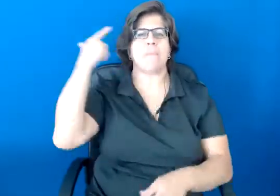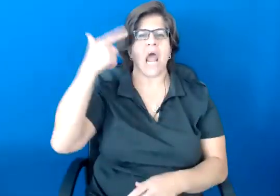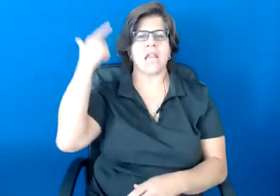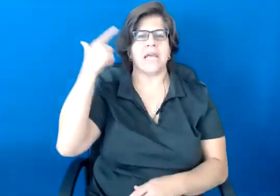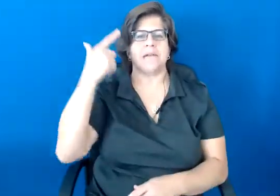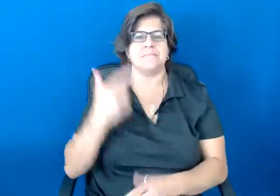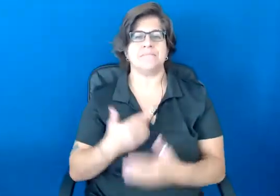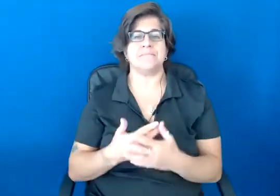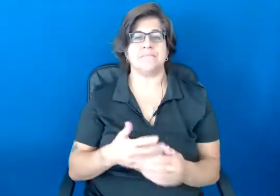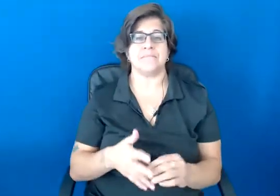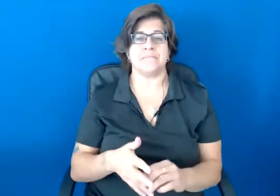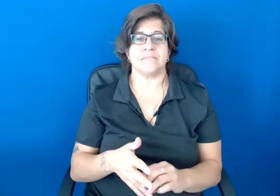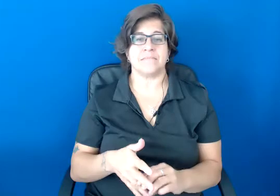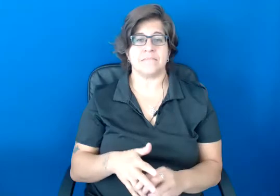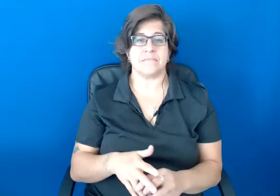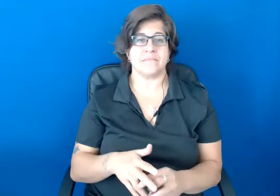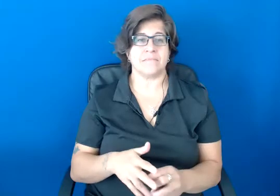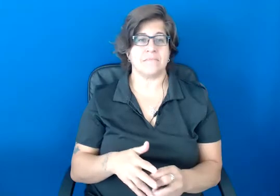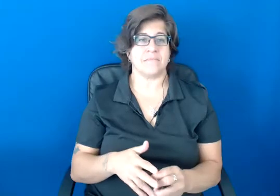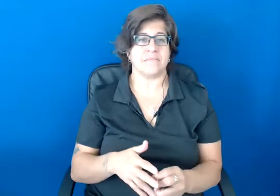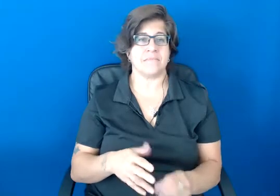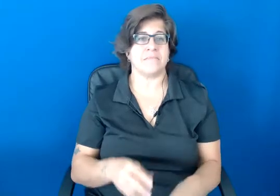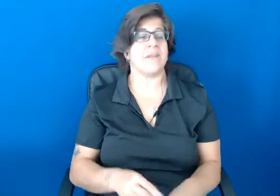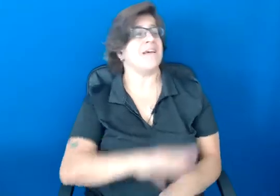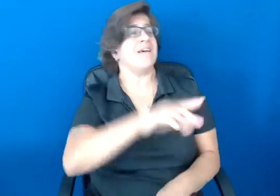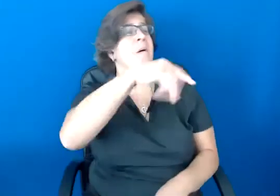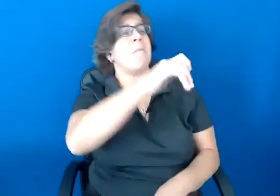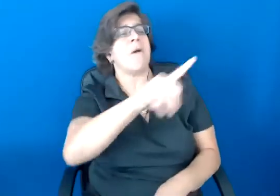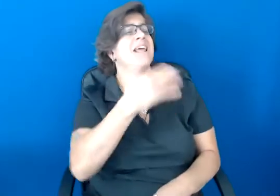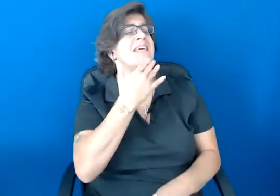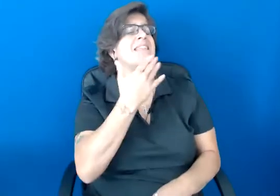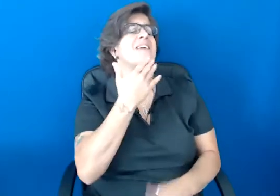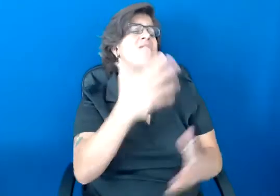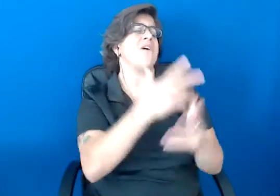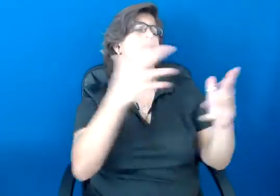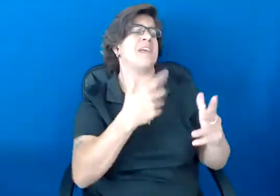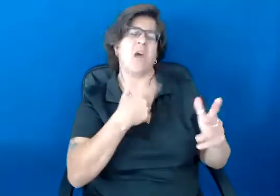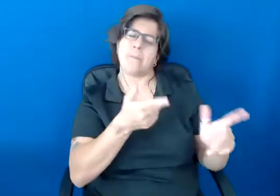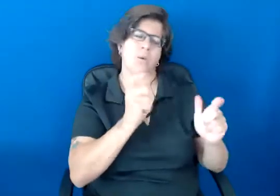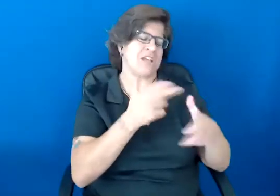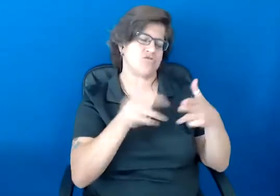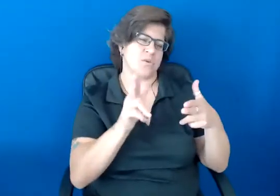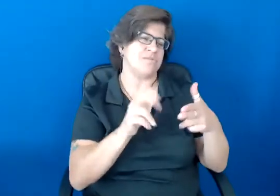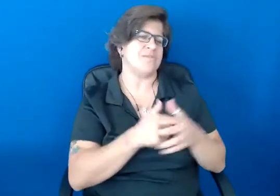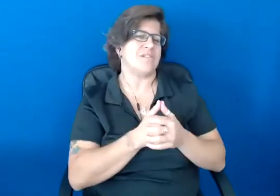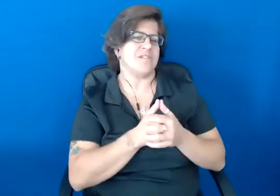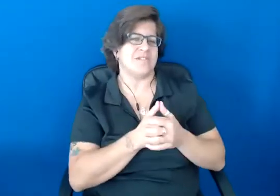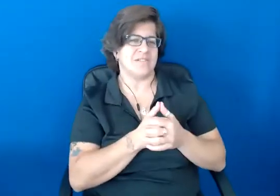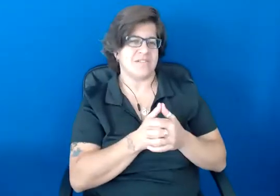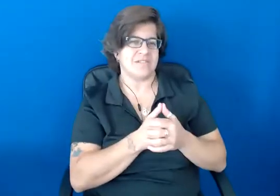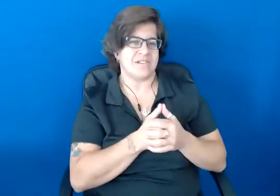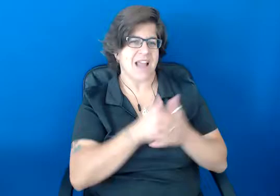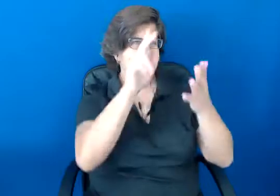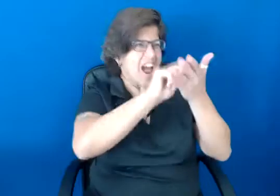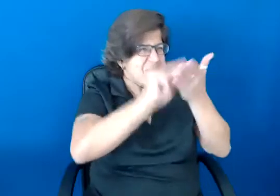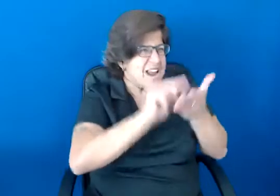unmute yourself? Yeah, I can. Polly, thank you very much. I've been gripped. I'm writing on